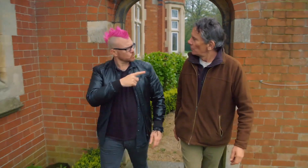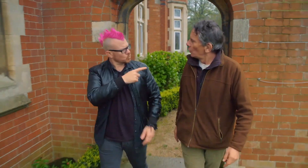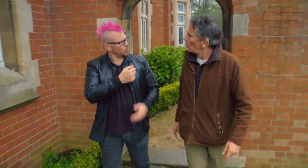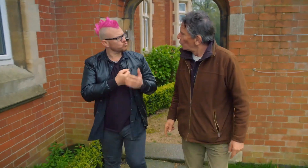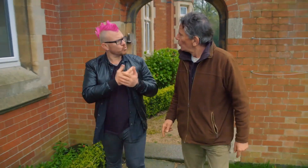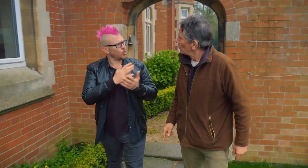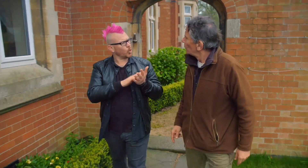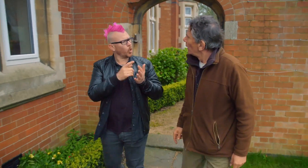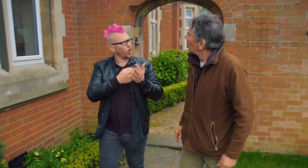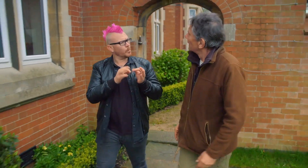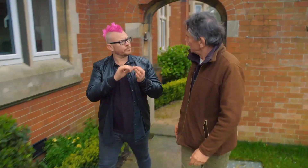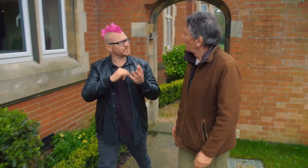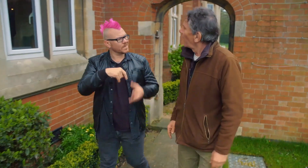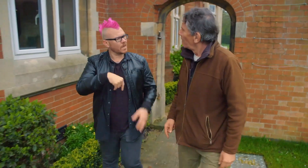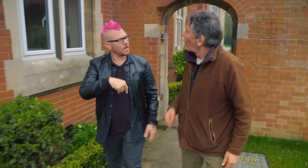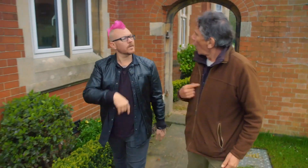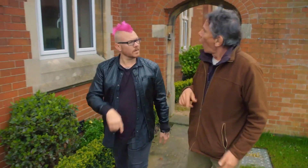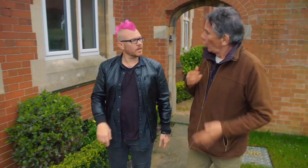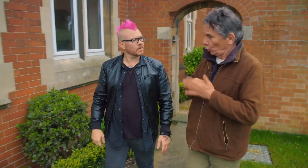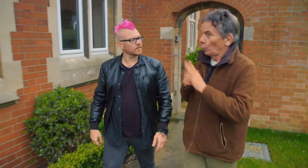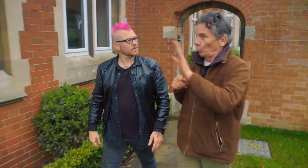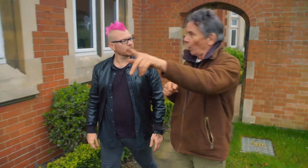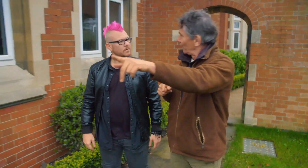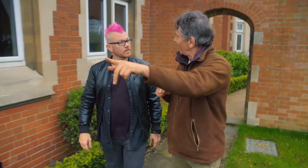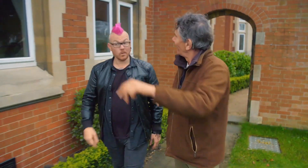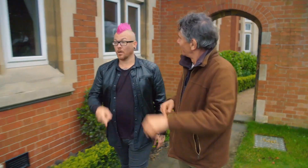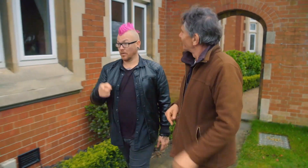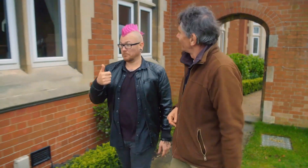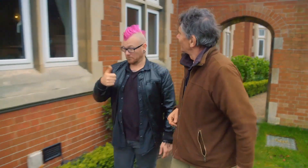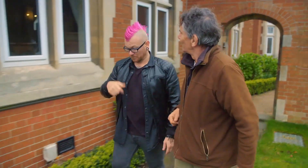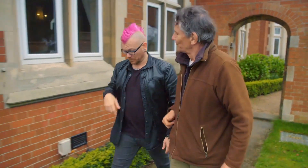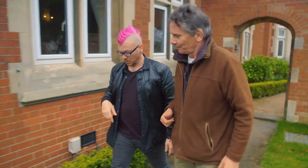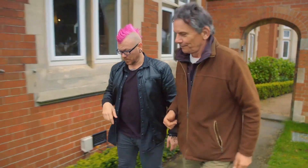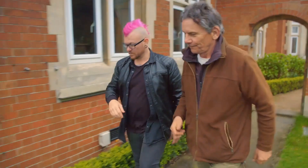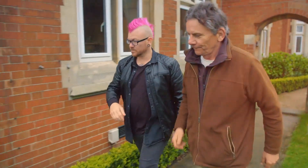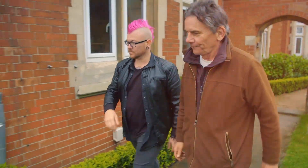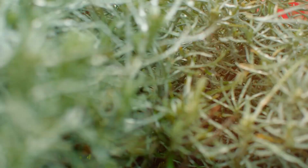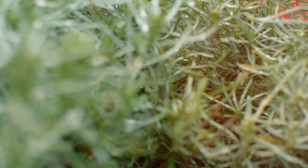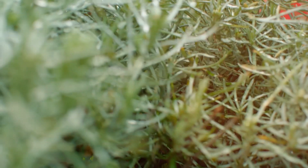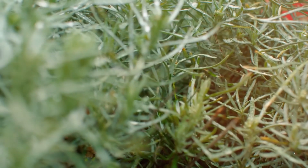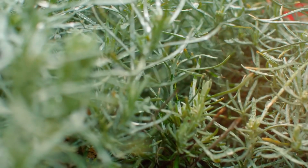Do you grow herbs here? Yeah. I'll show you over here. Okay.